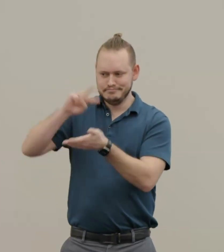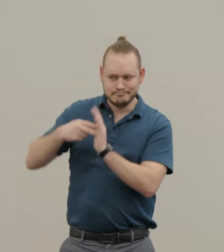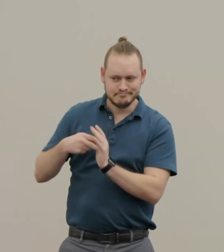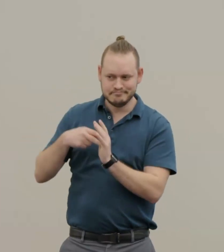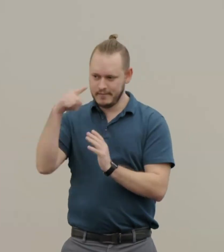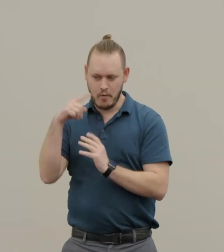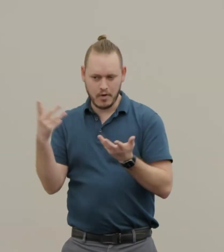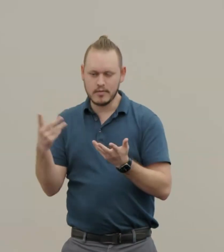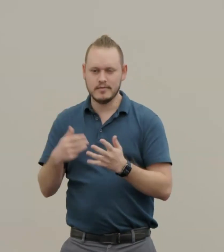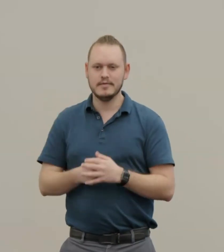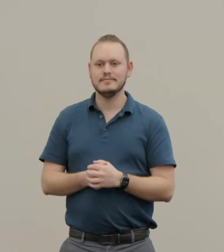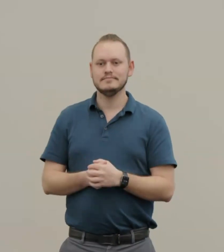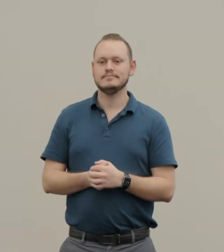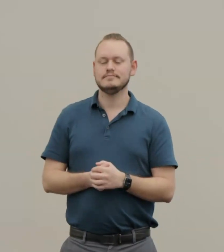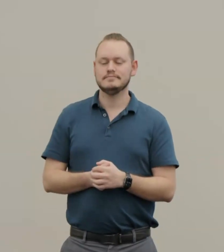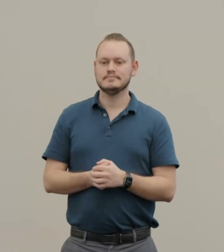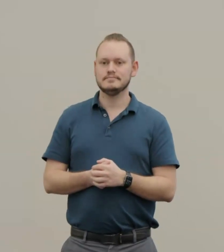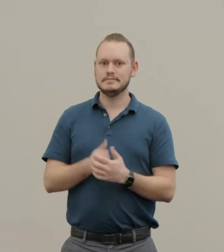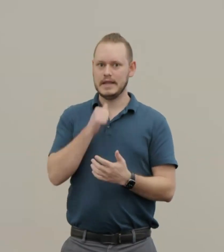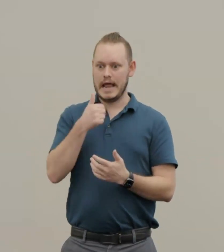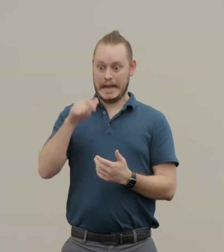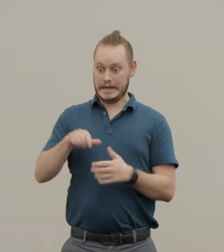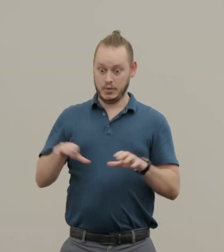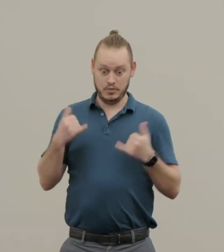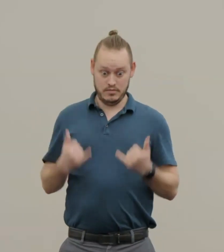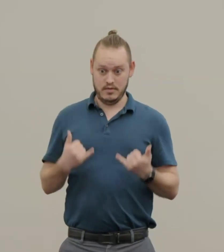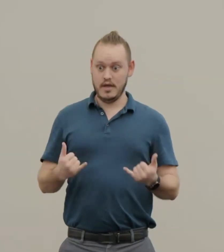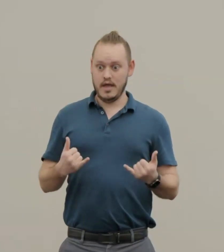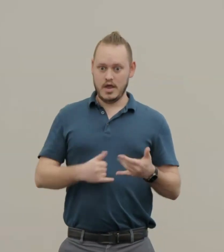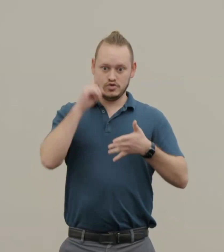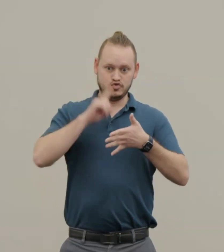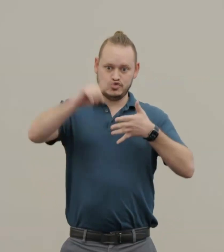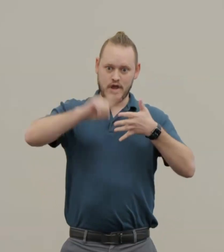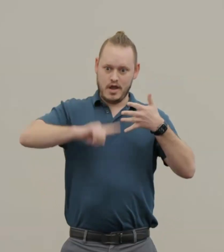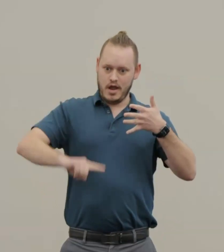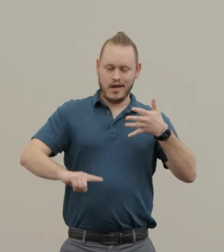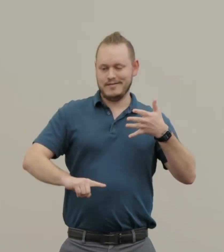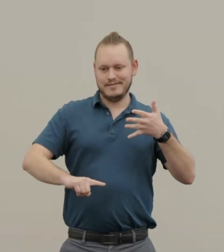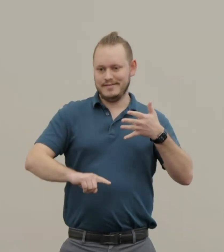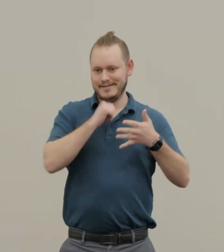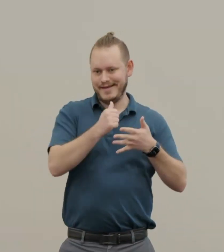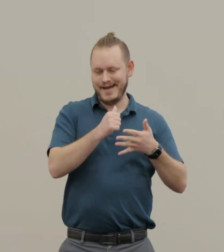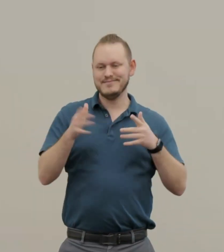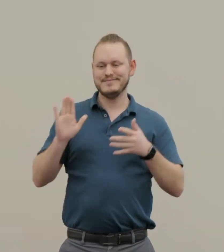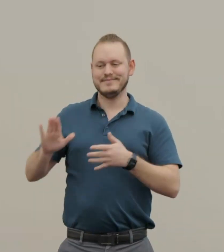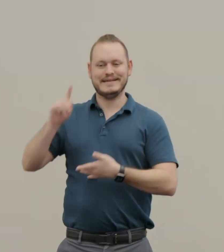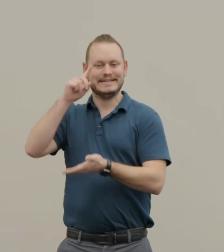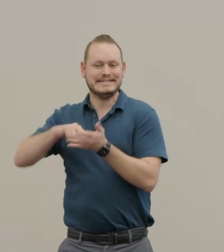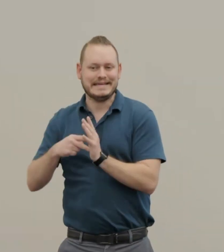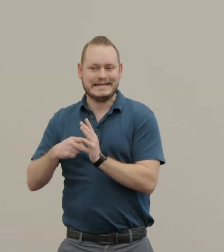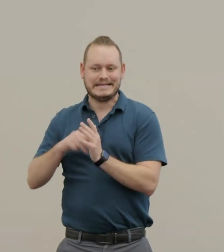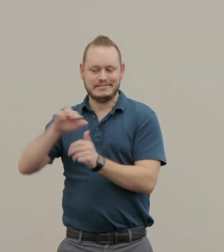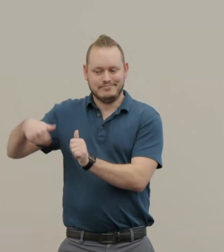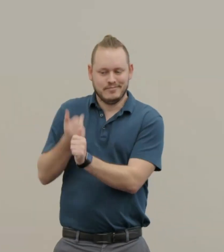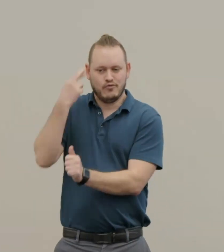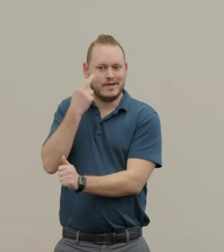is. Not necessarily like, what do I need to do today, checklist style, but like what the intent is, what the reason